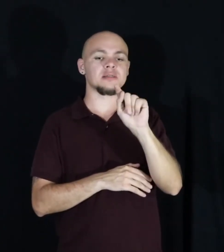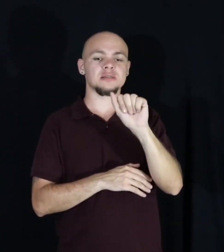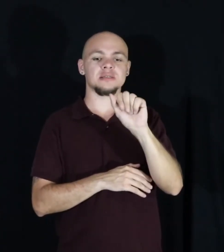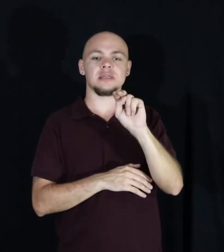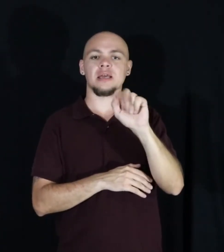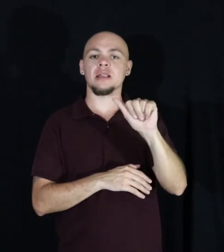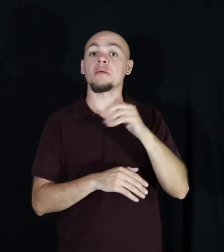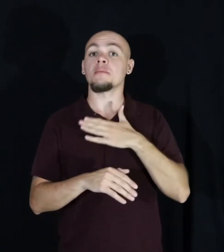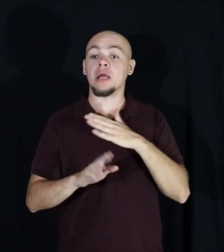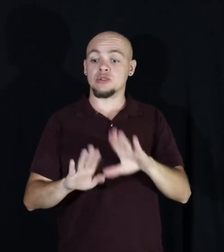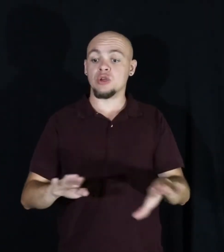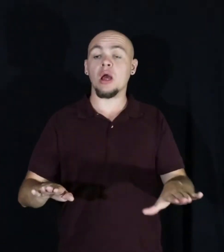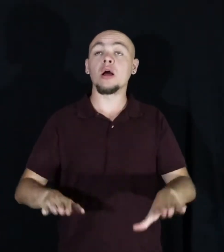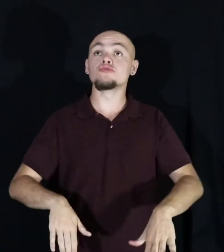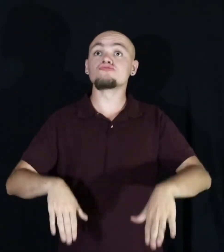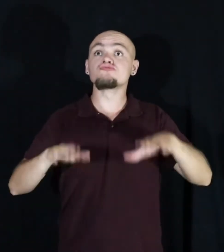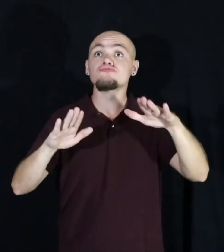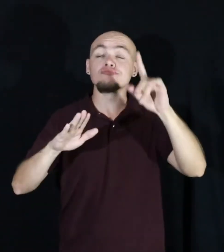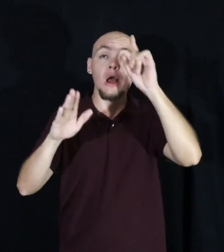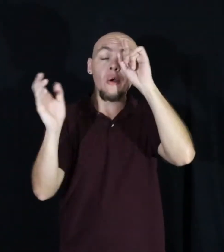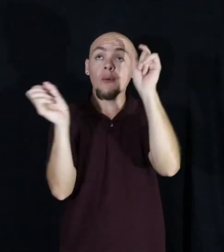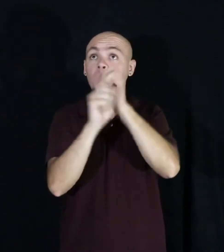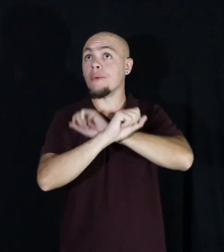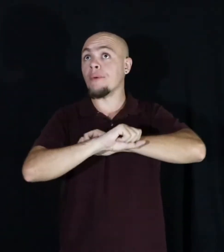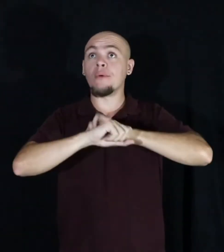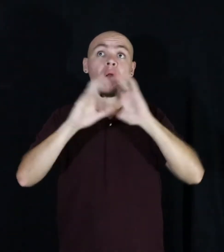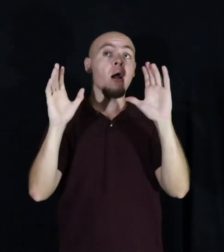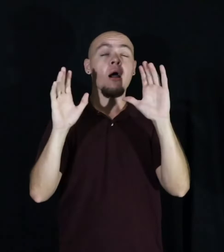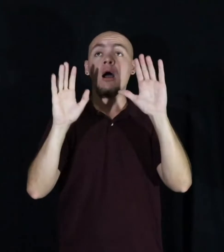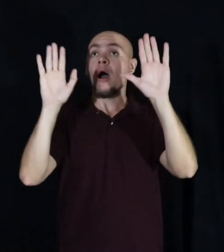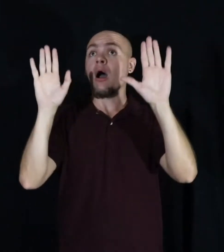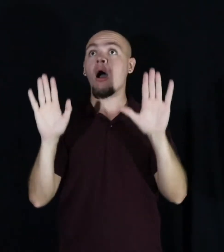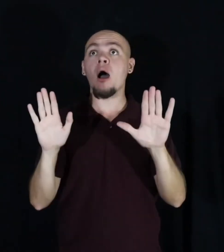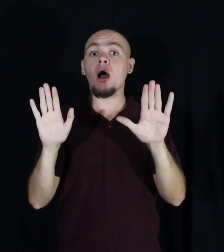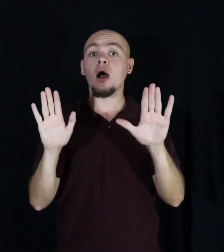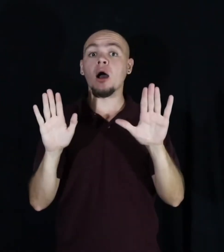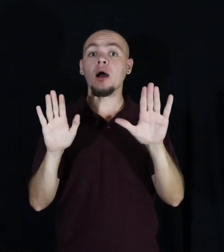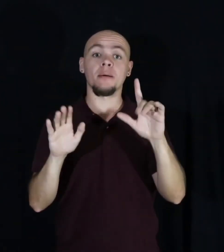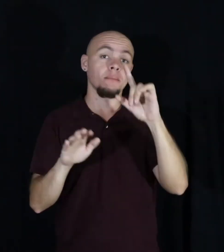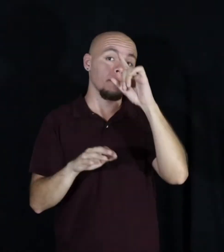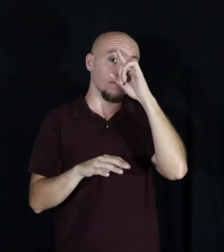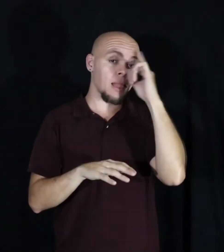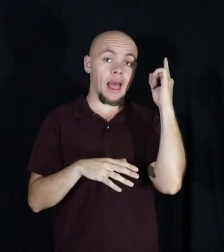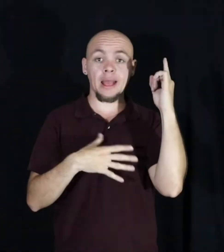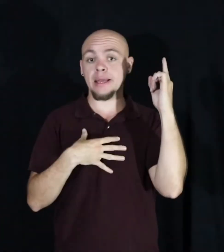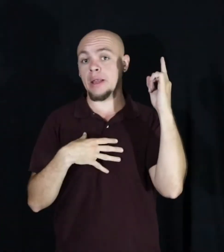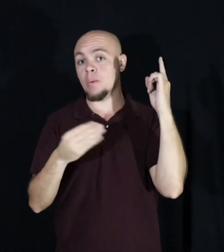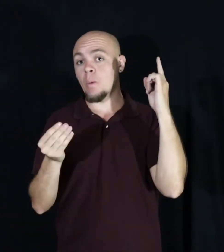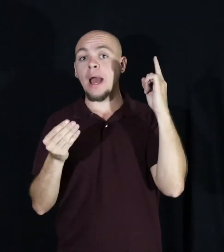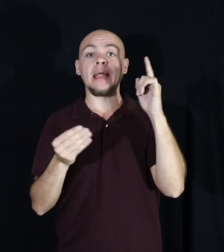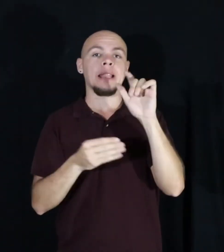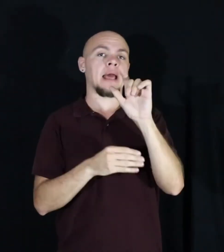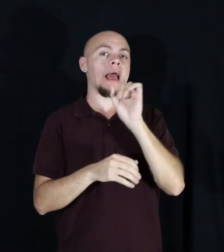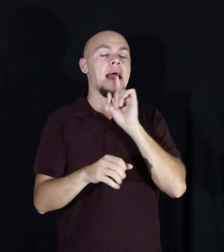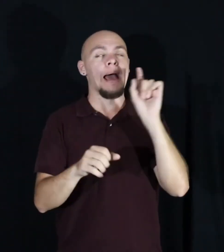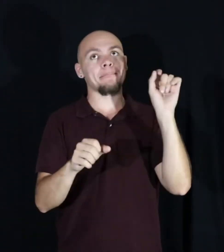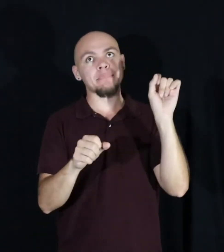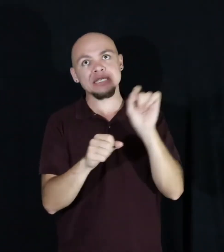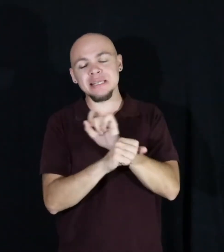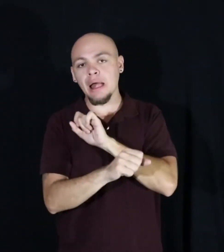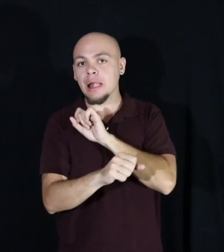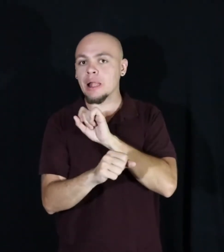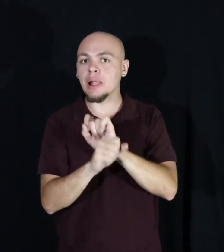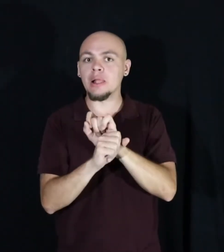world of wonder and mysticism, solidified by black and white absolutes. Absolutes that said that we